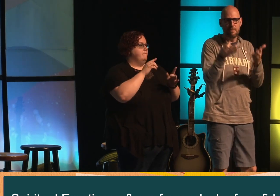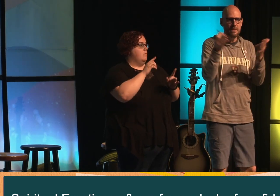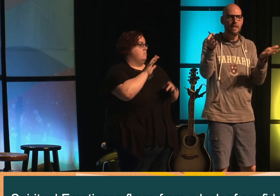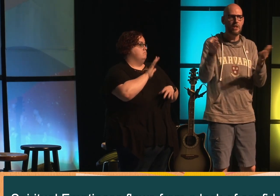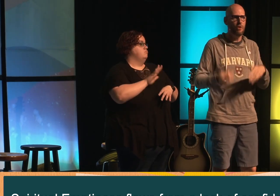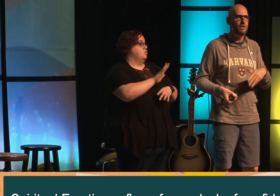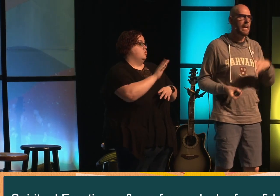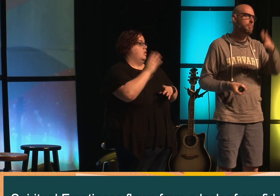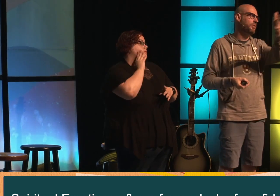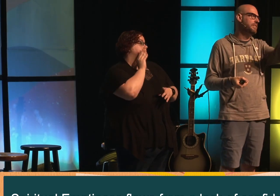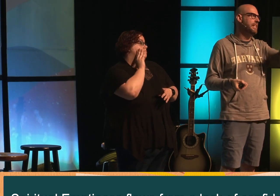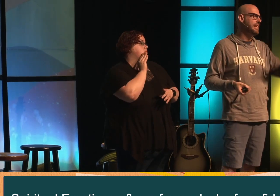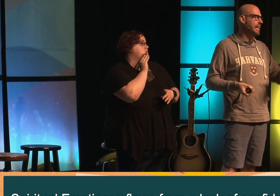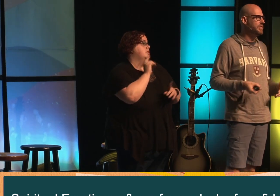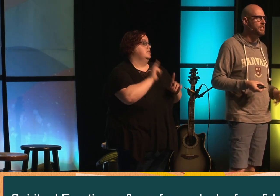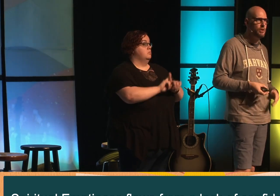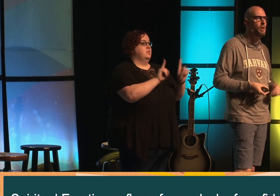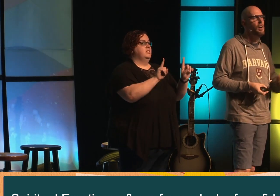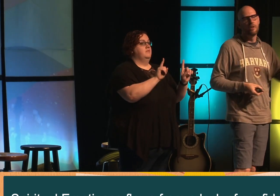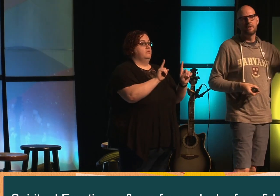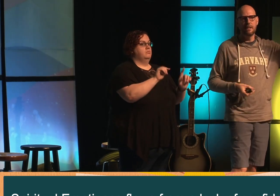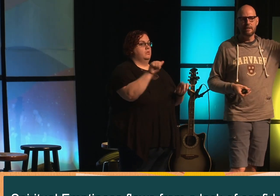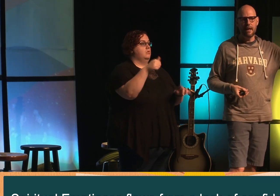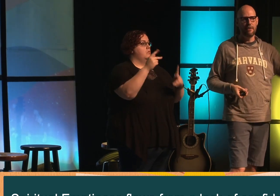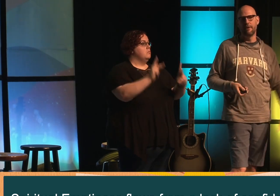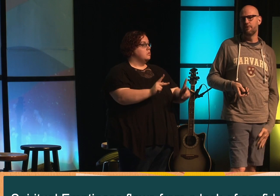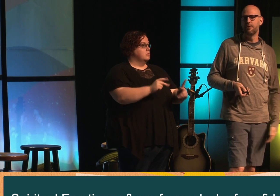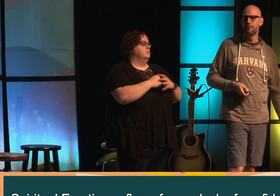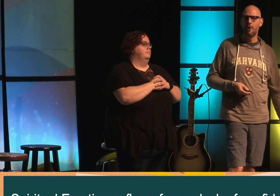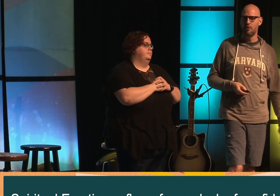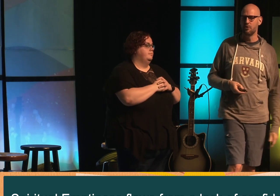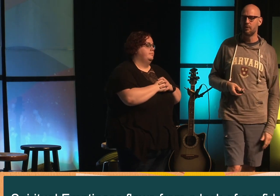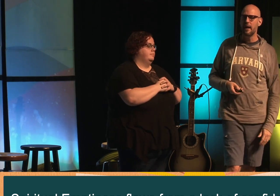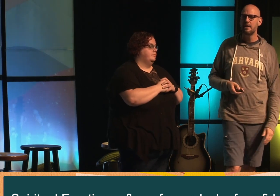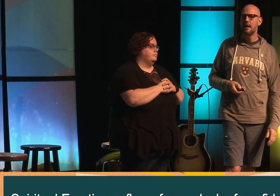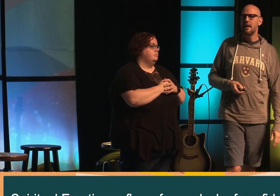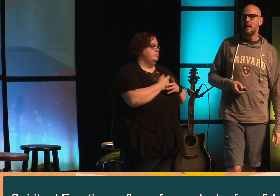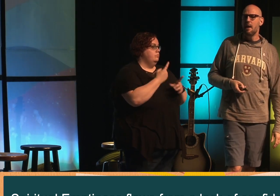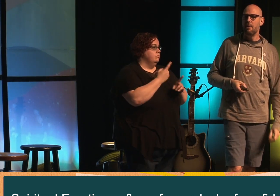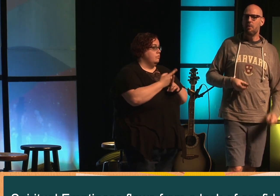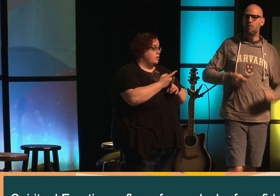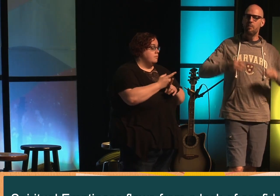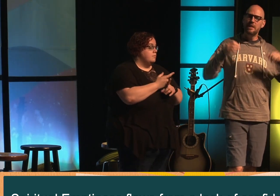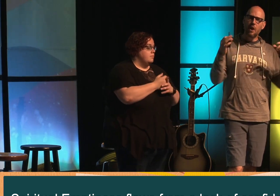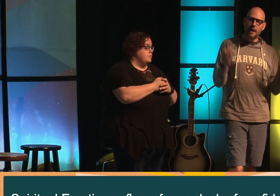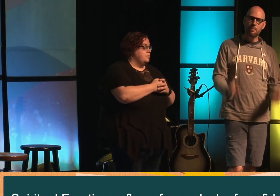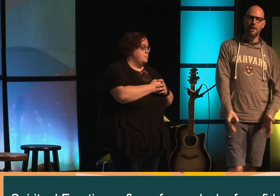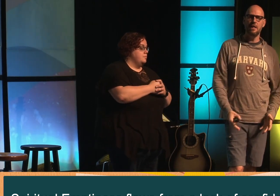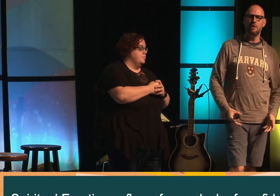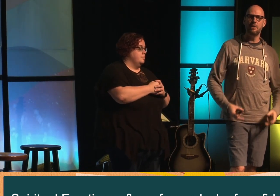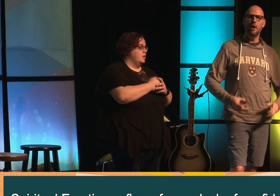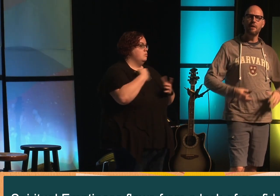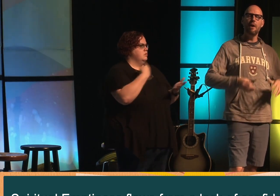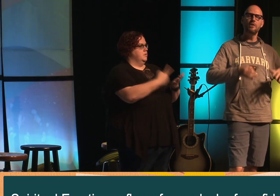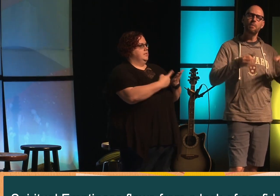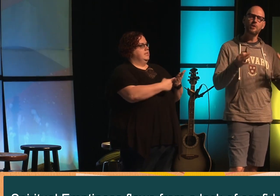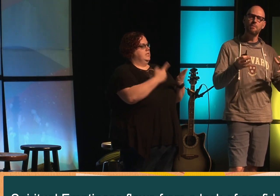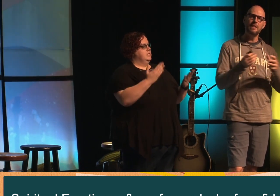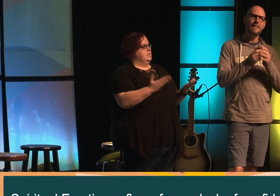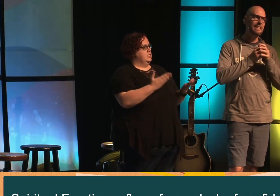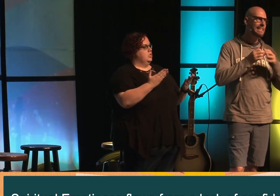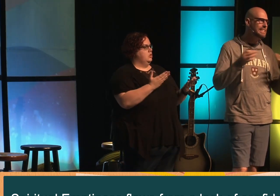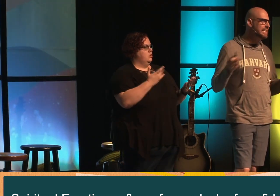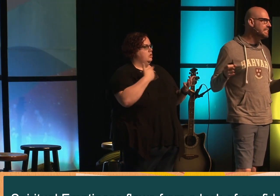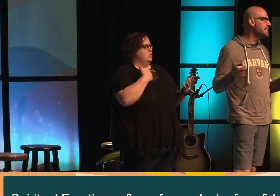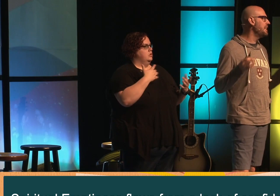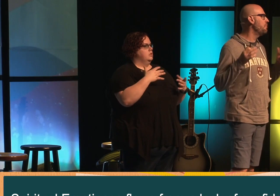people maybe sitting at your own table or sitting next to you or sitting down a few rows, right? But when we talk about it here, we talk about spiritual